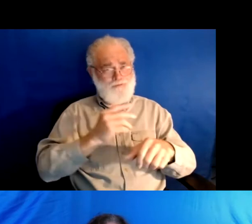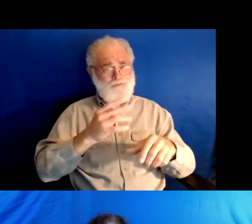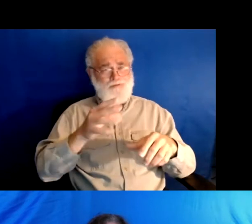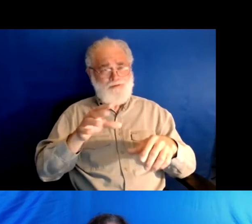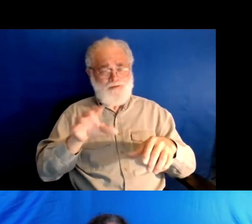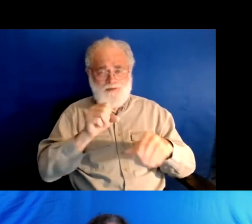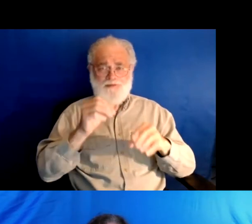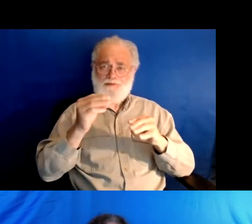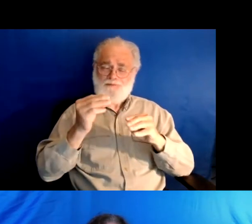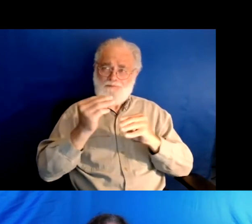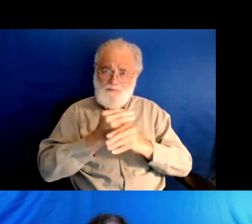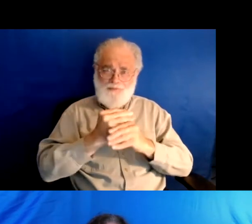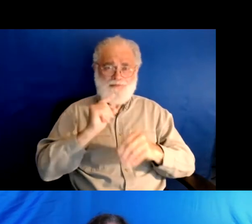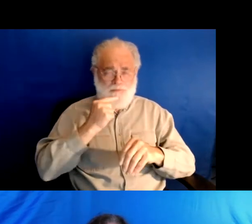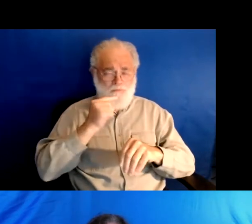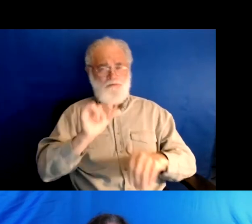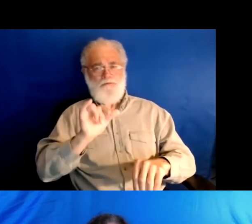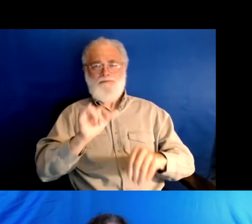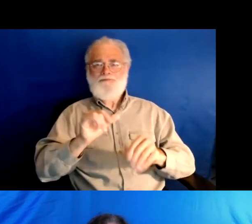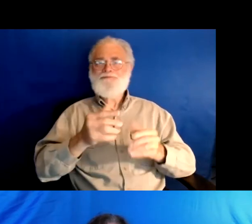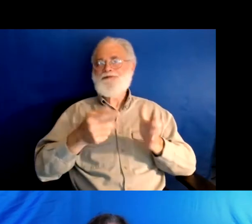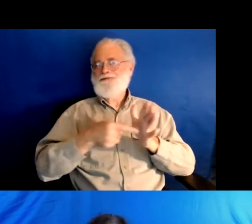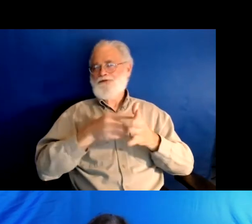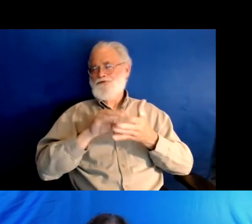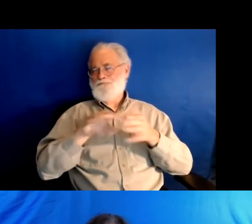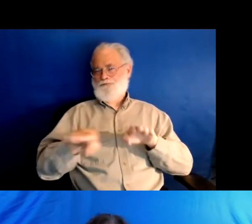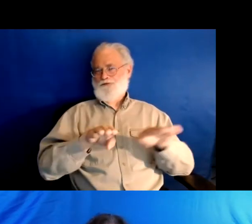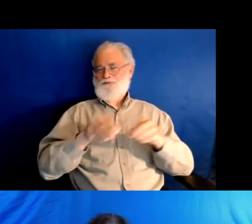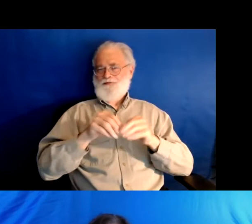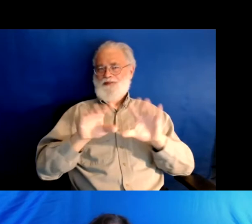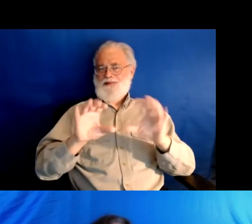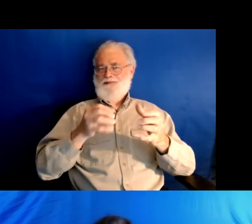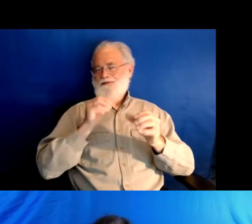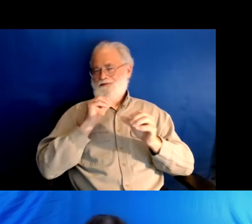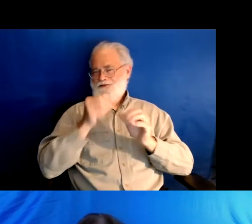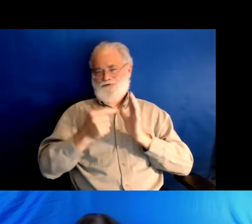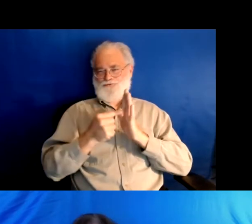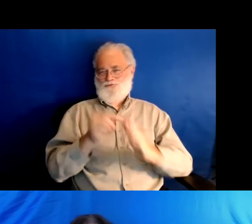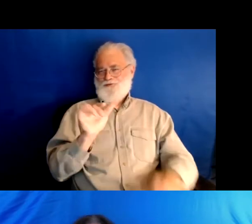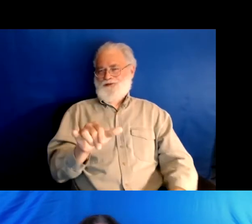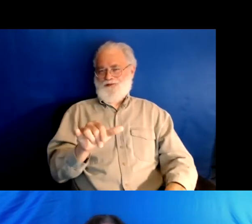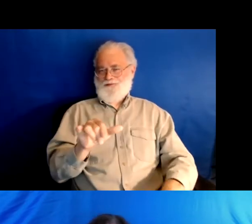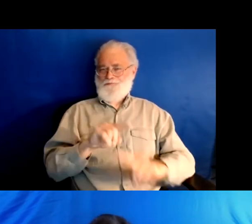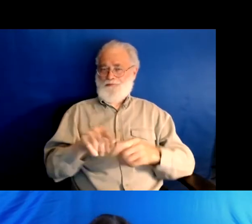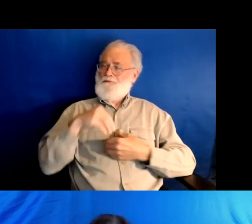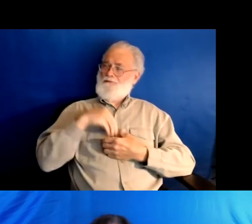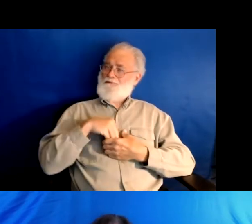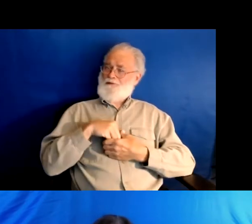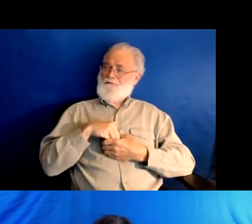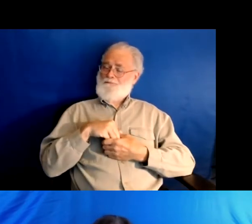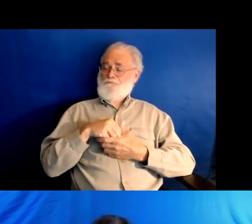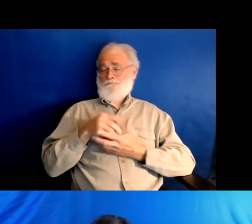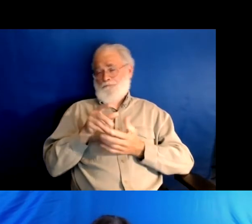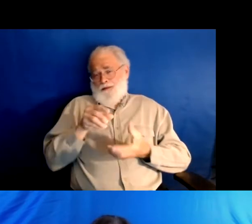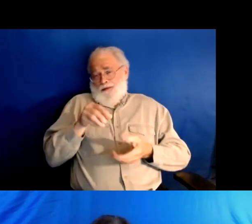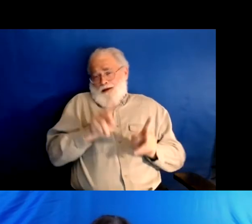students that wanted to improve and take math more seriously. But sometimes how the students behave in class